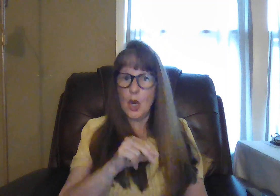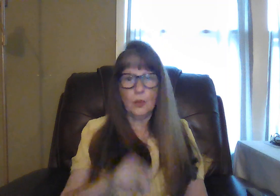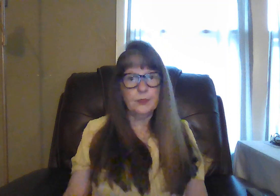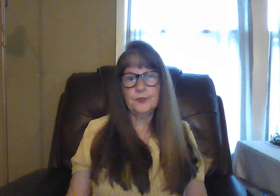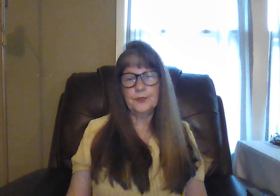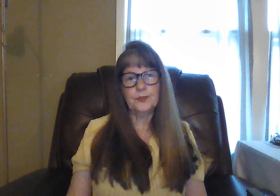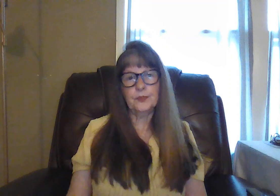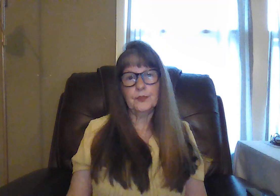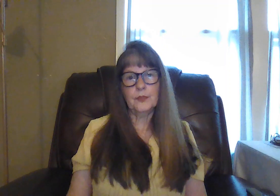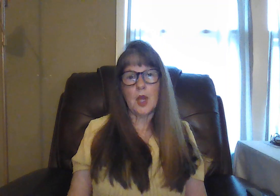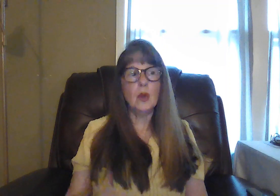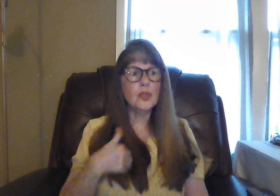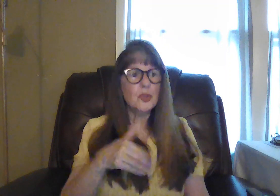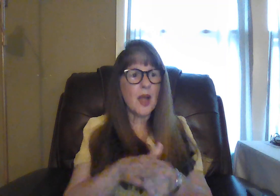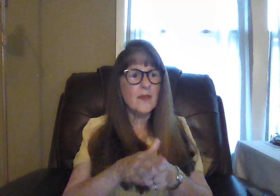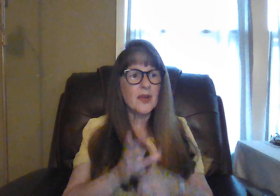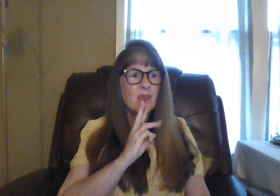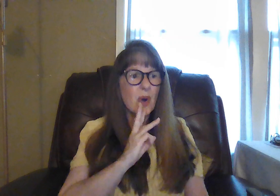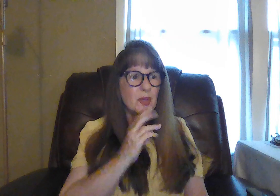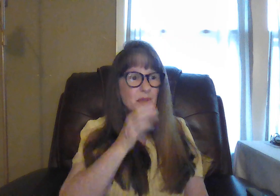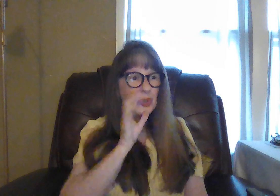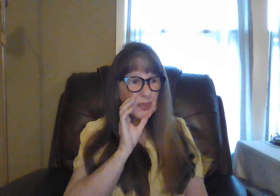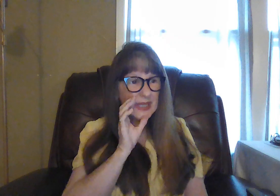no. Oh, do you have enough water to drink?